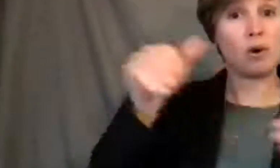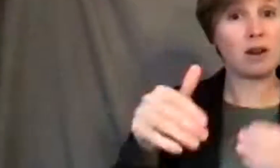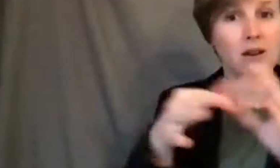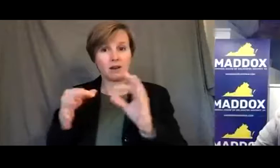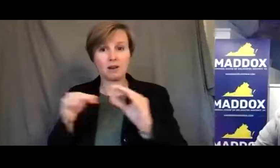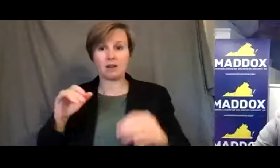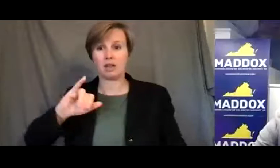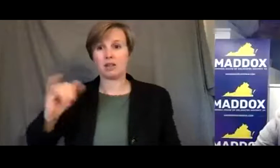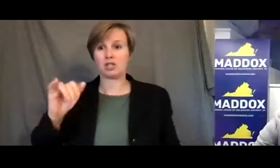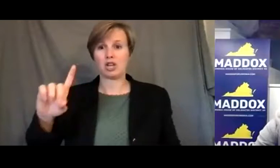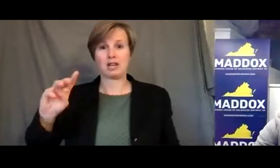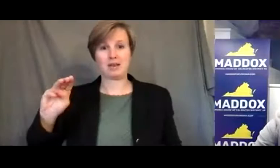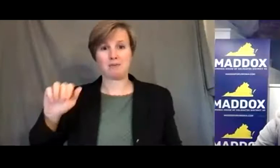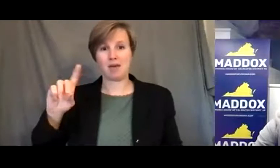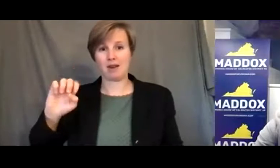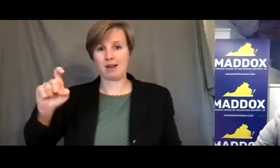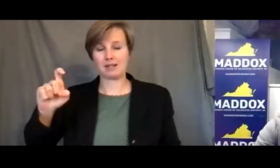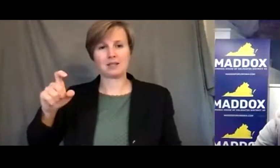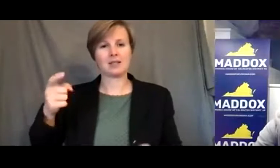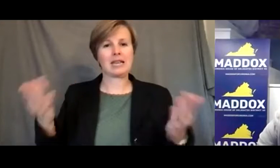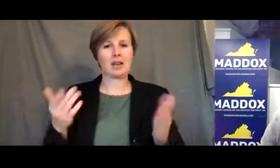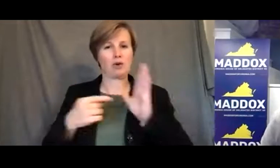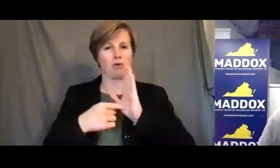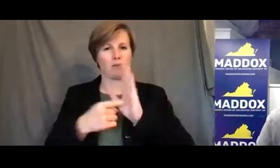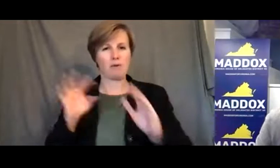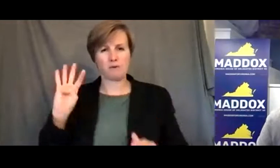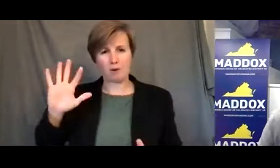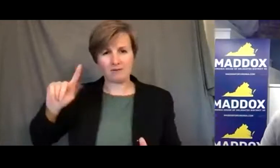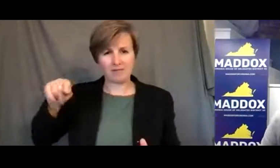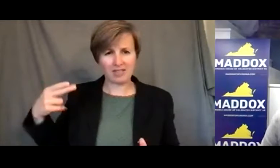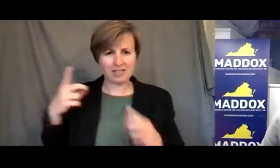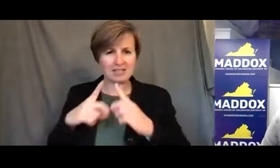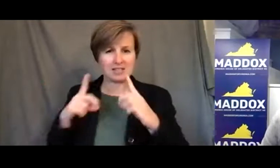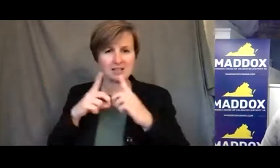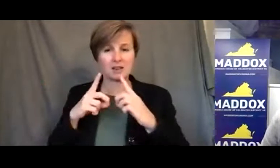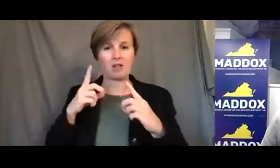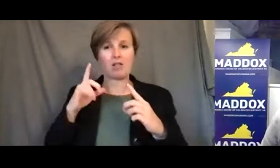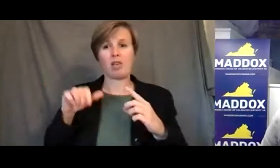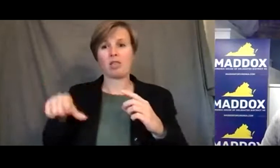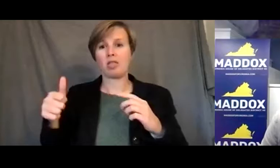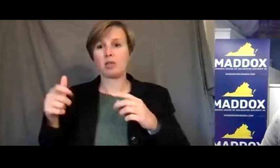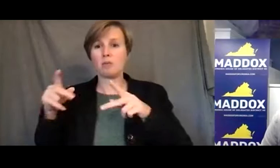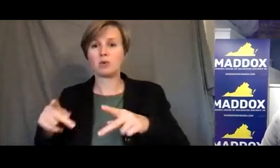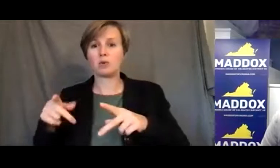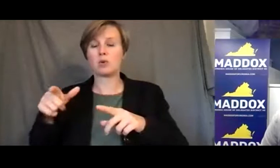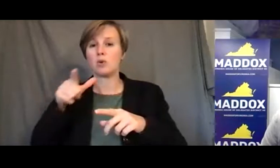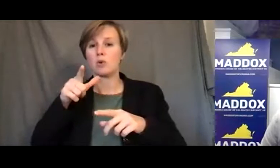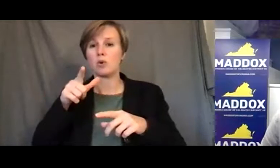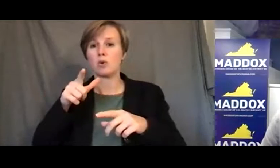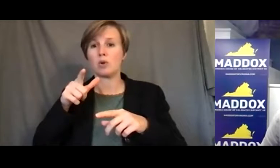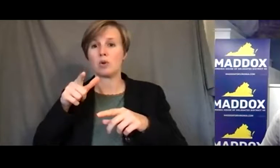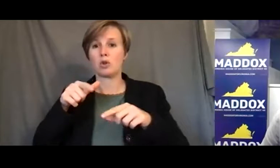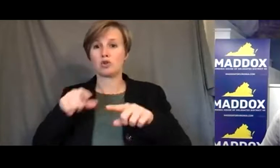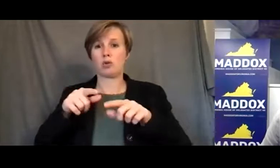candidate JD Maddox, vying to represent the 45th district. And I'll note that the incumbent for the 45th district was unseated during the